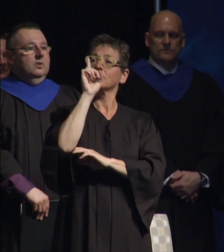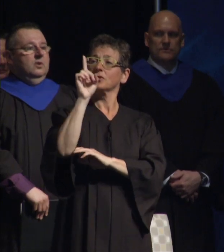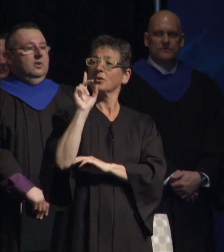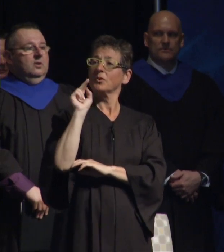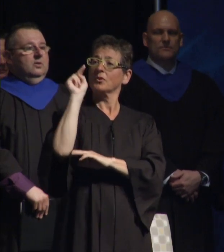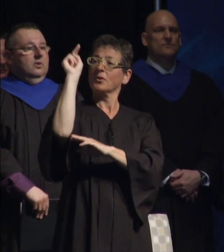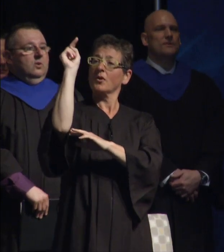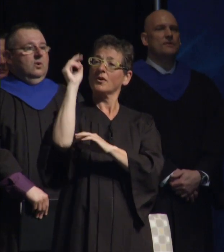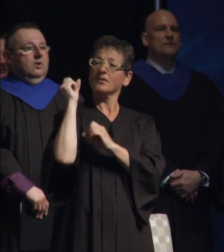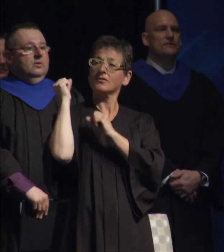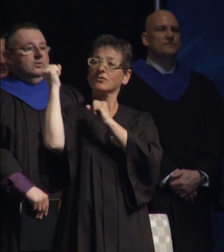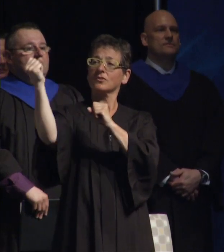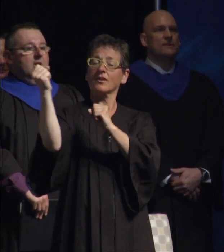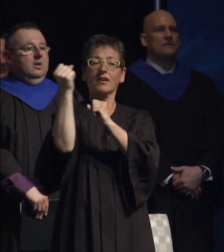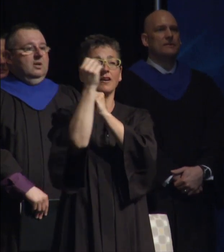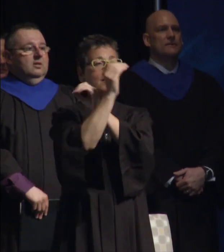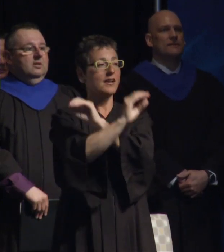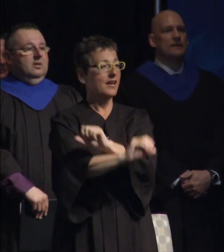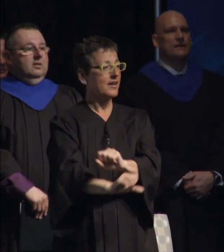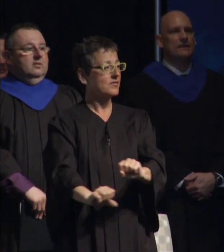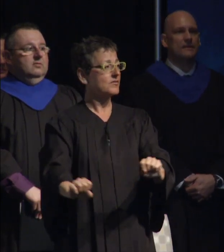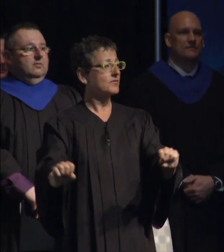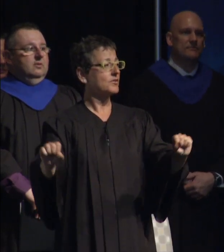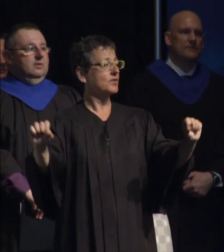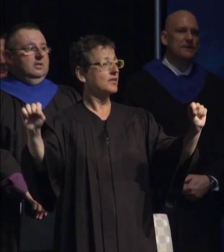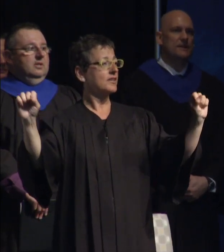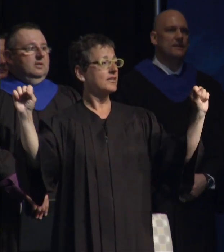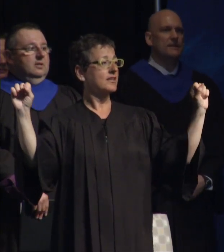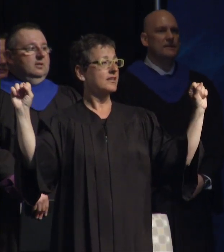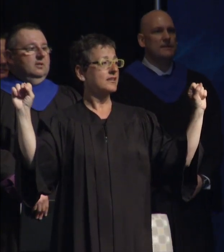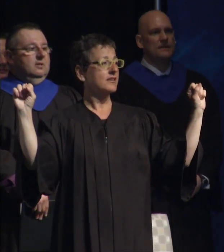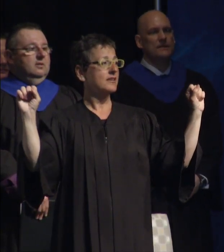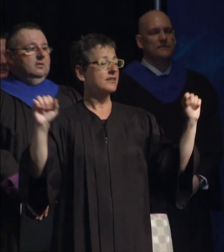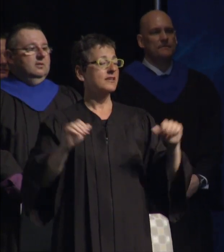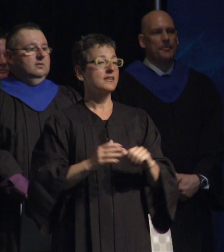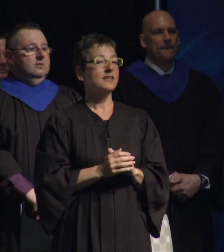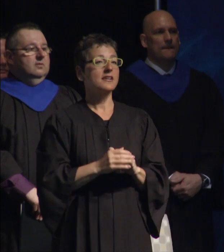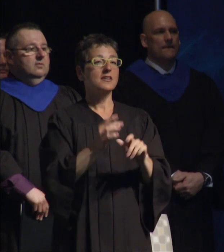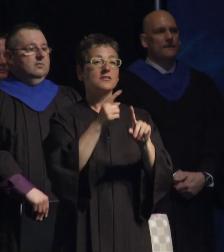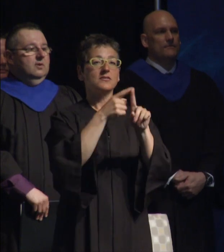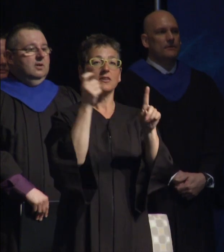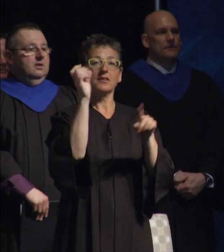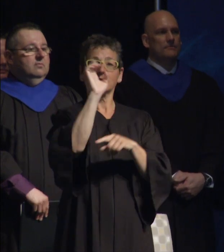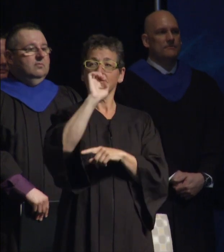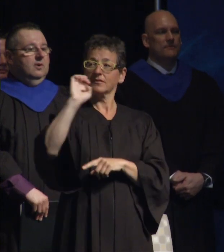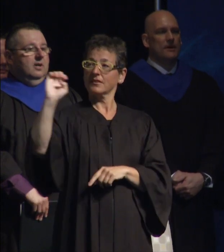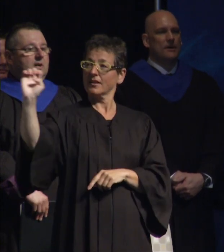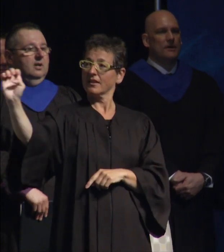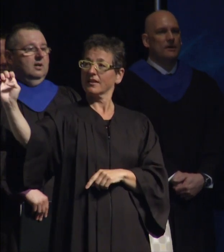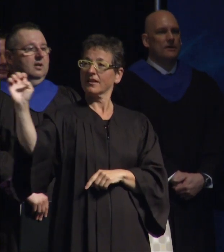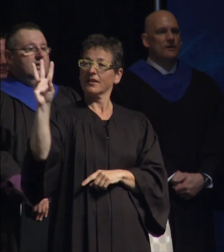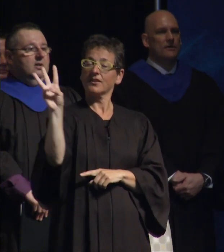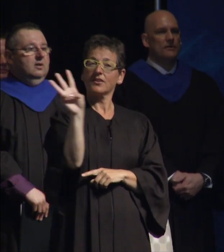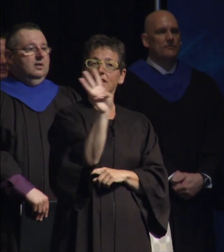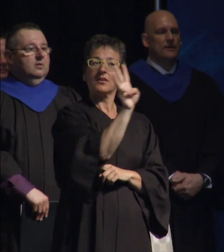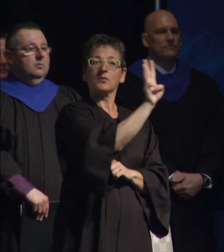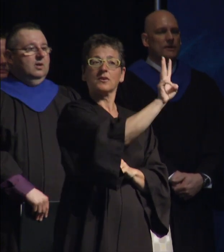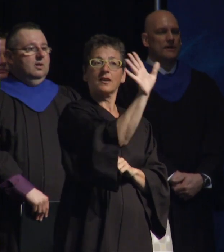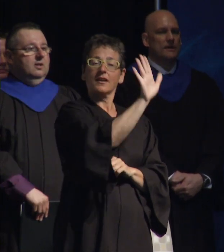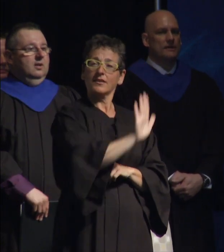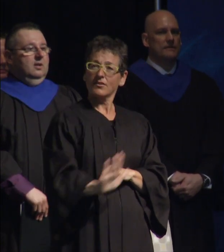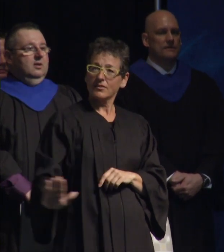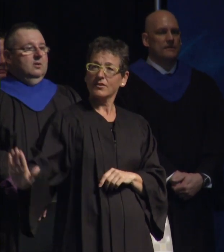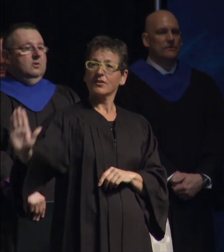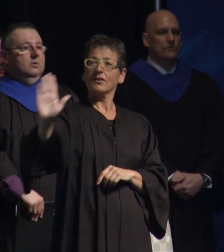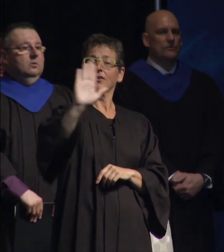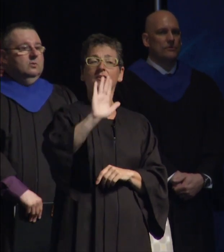that true north, strong and free. From far and